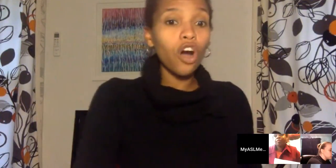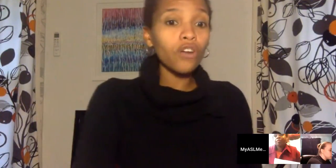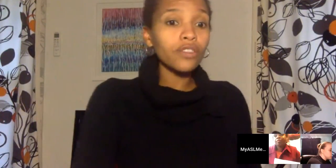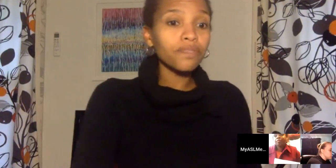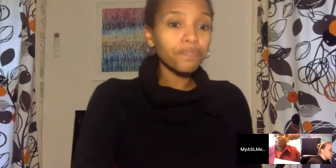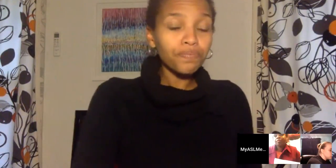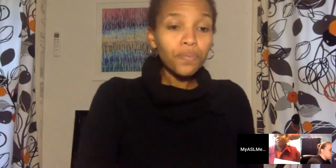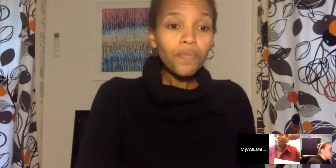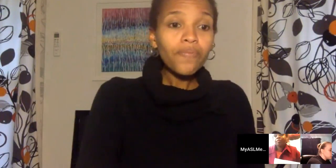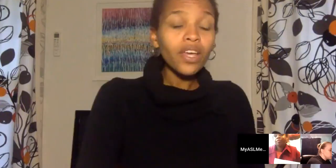called